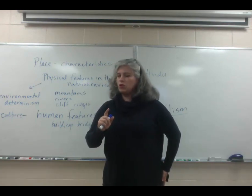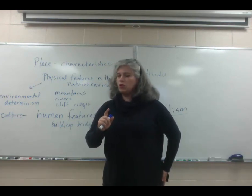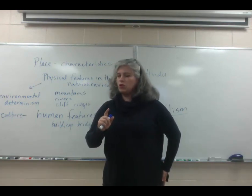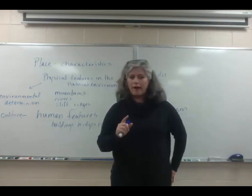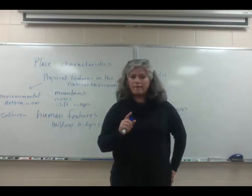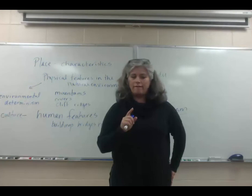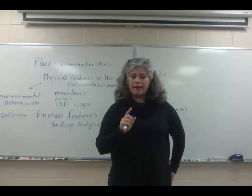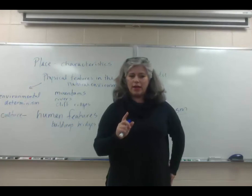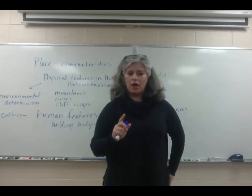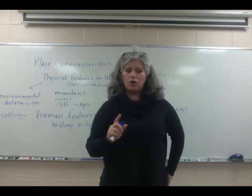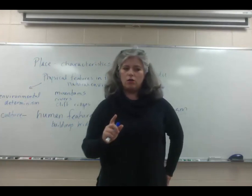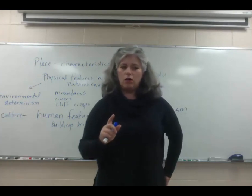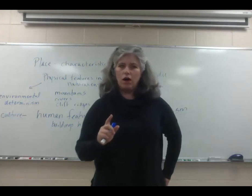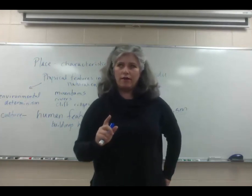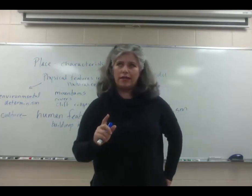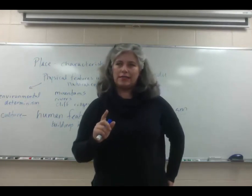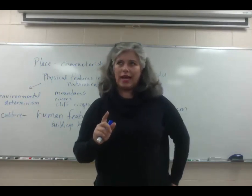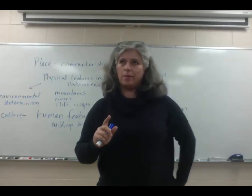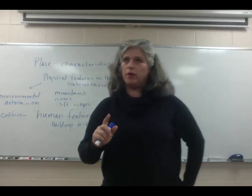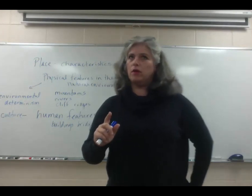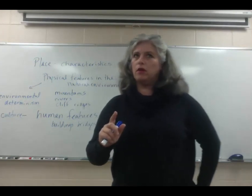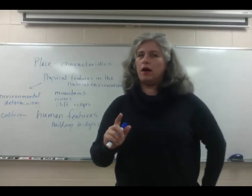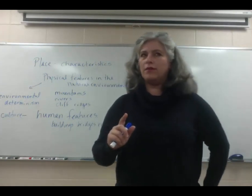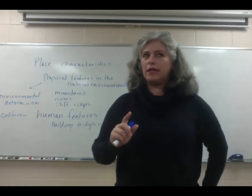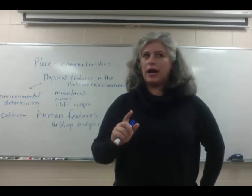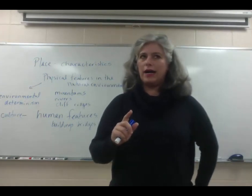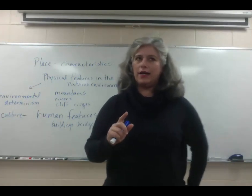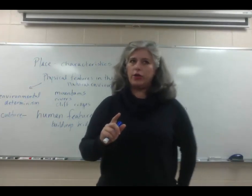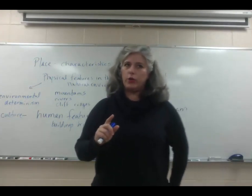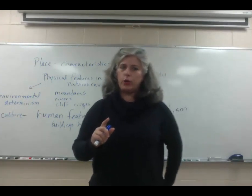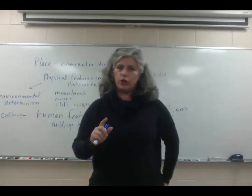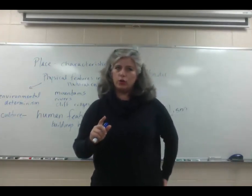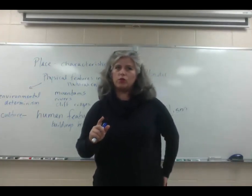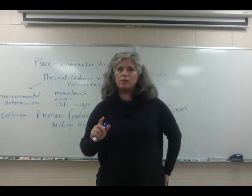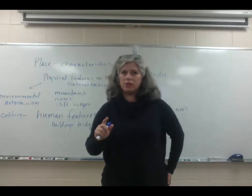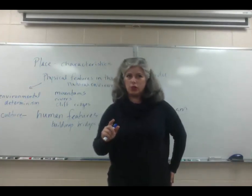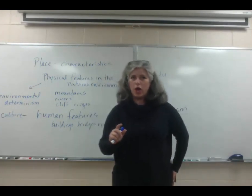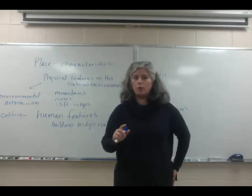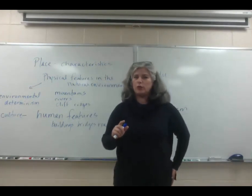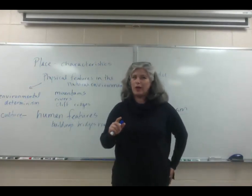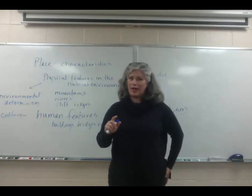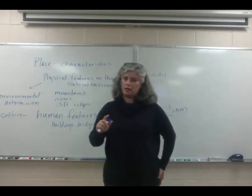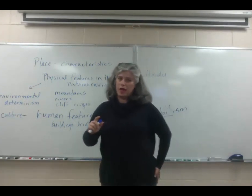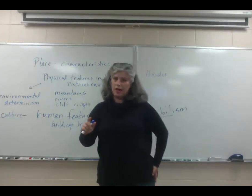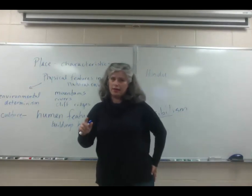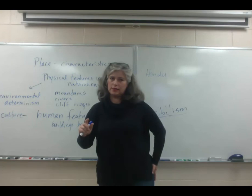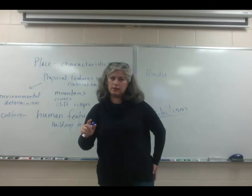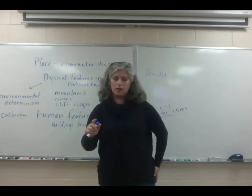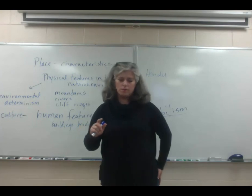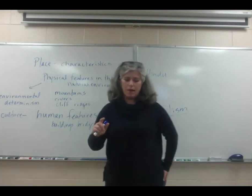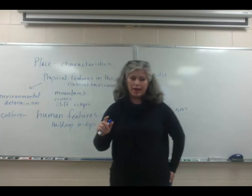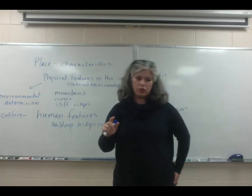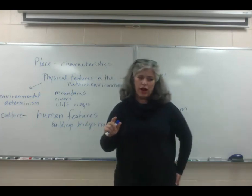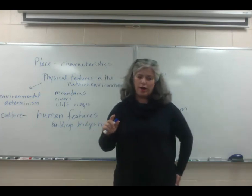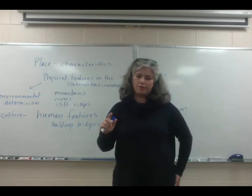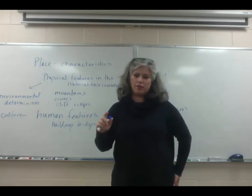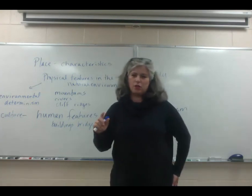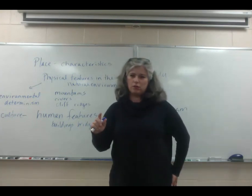show a video of an example of a guy who used Mr. Help to analyze Minecraft. Y'all